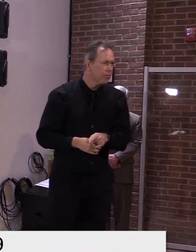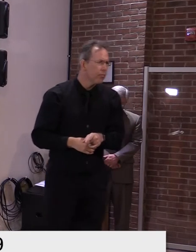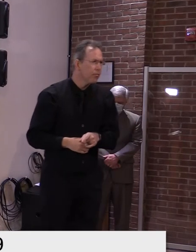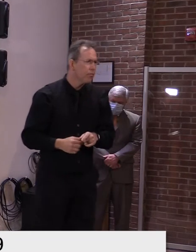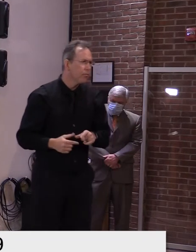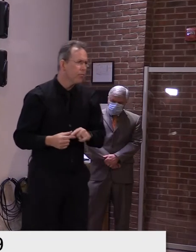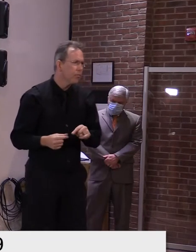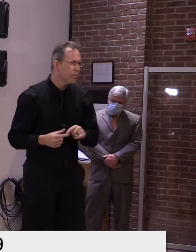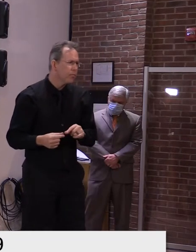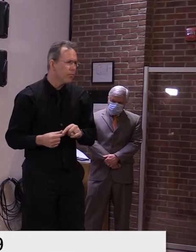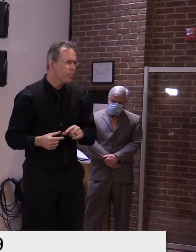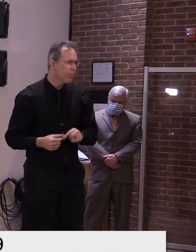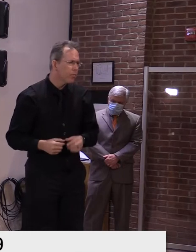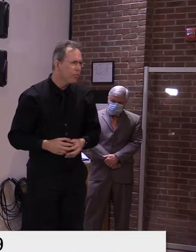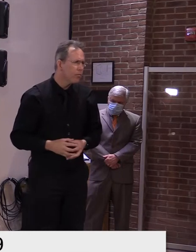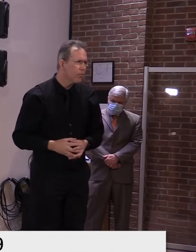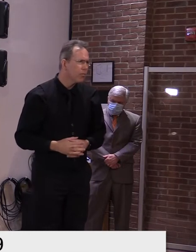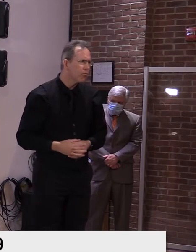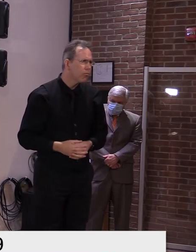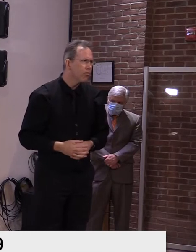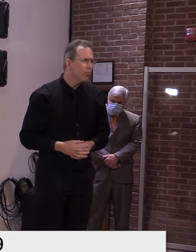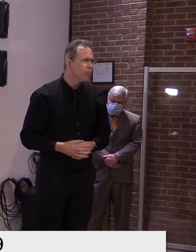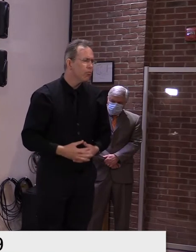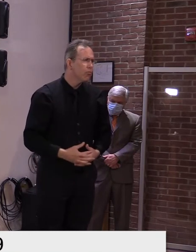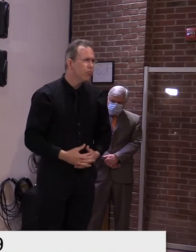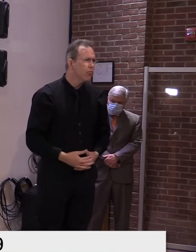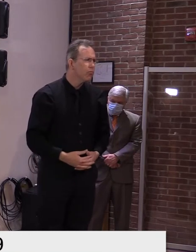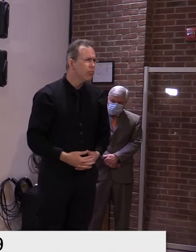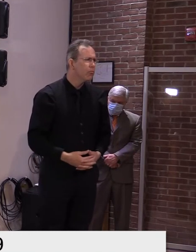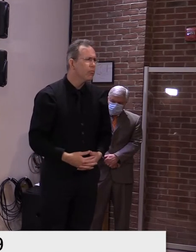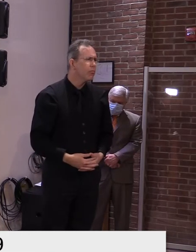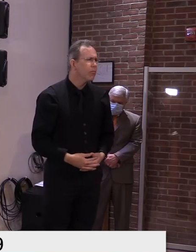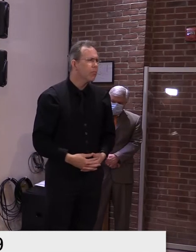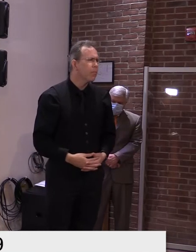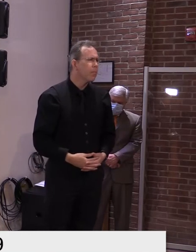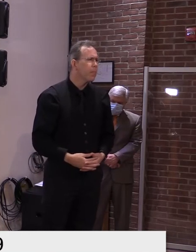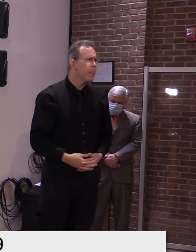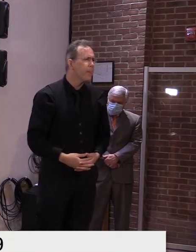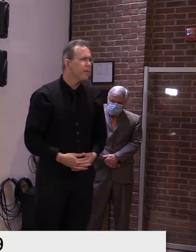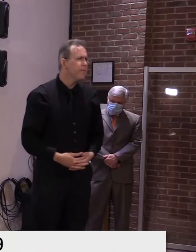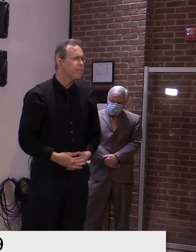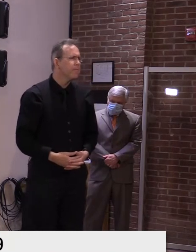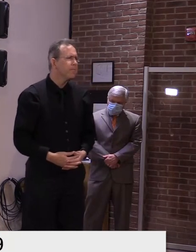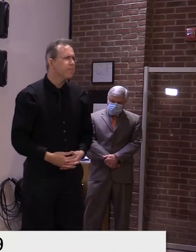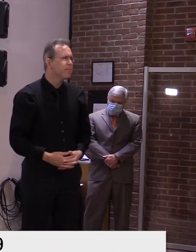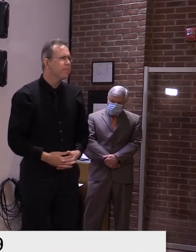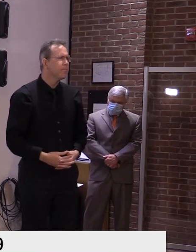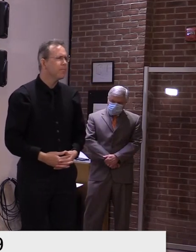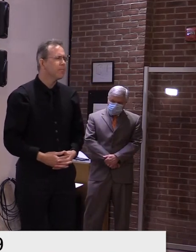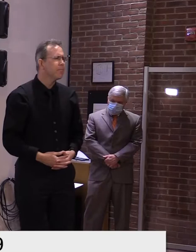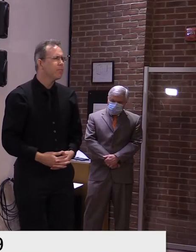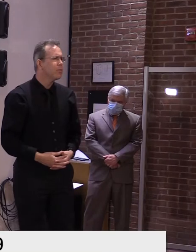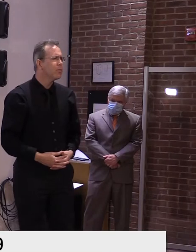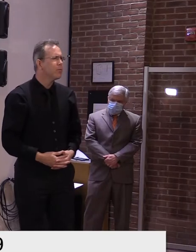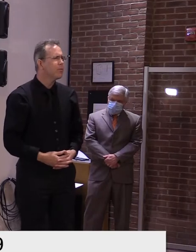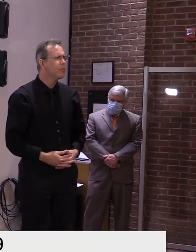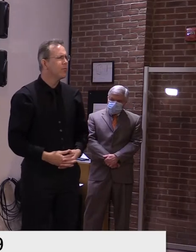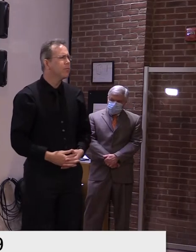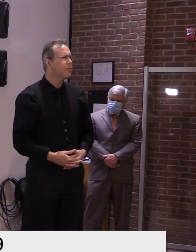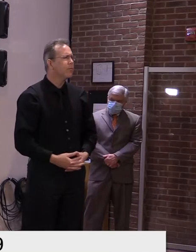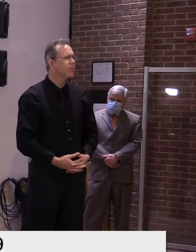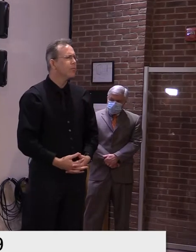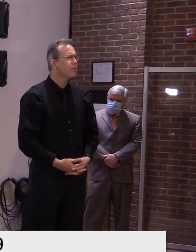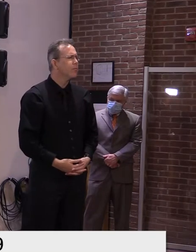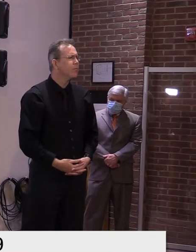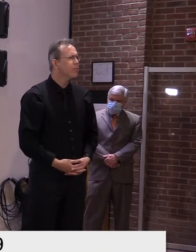all the state's recommendations for creating an account and familiarizing herself with the website. So what she thought was a March 27th vaccine appointment in